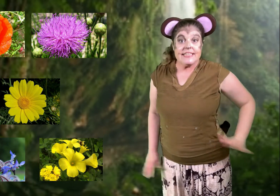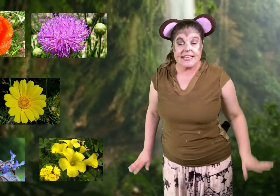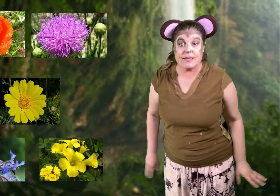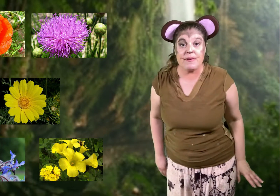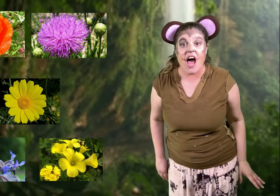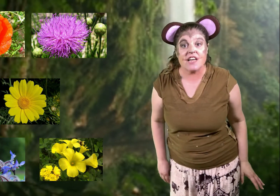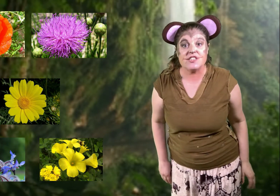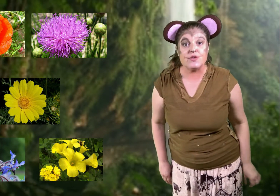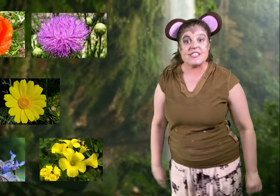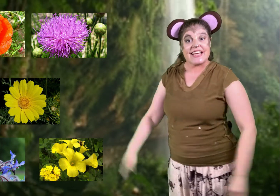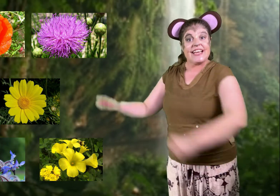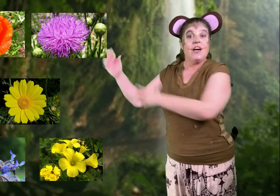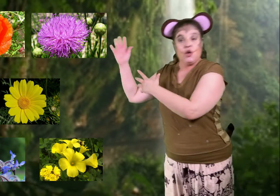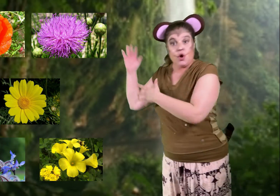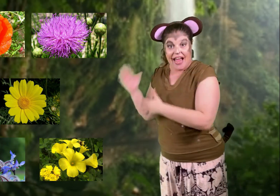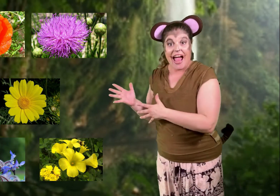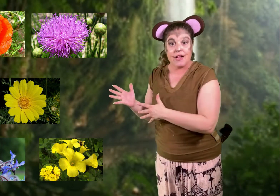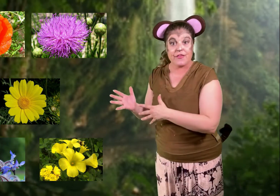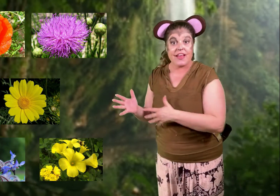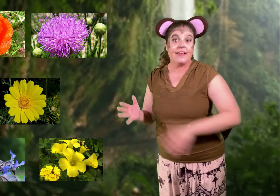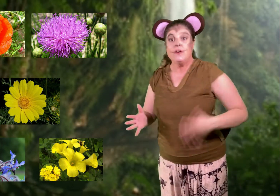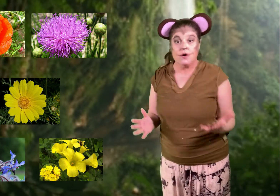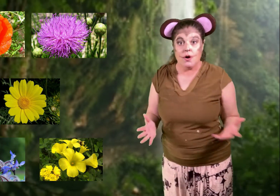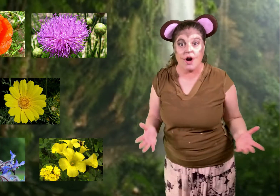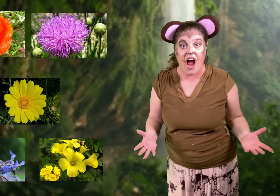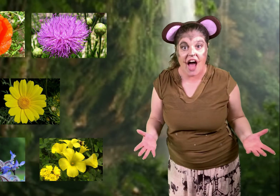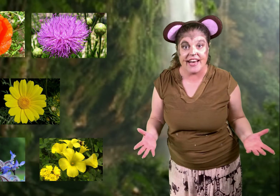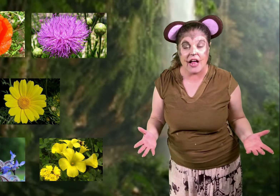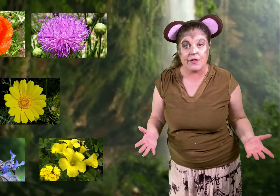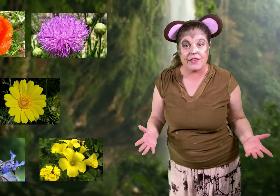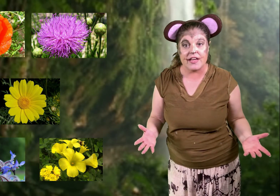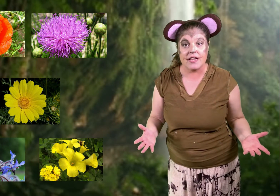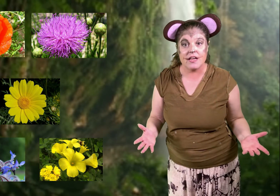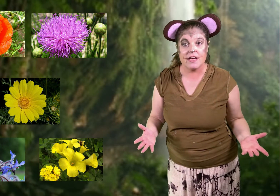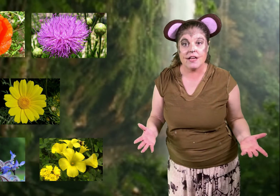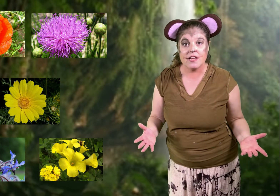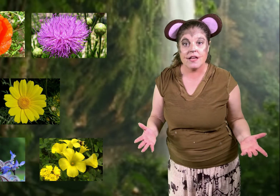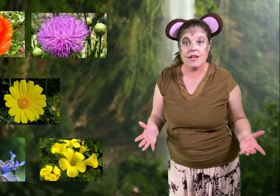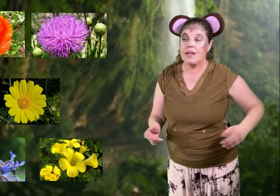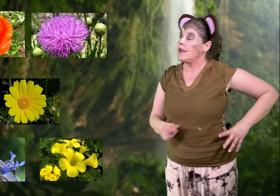Did the plants you see look healthy or unhealthy?